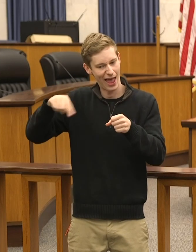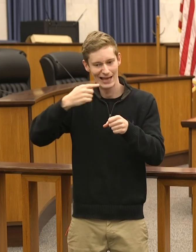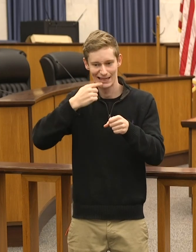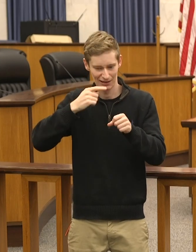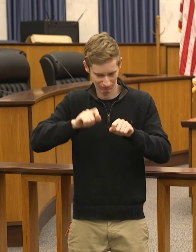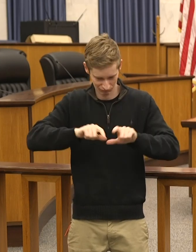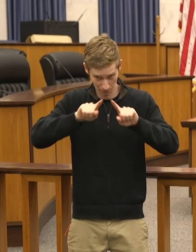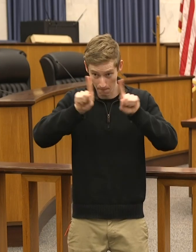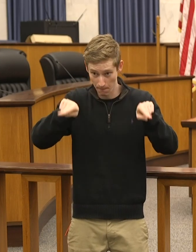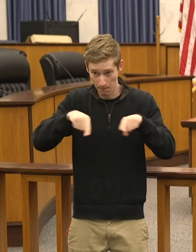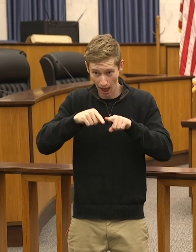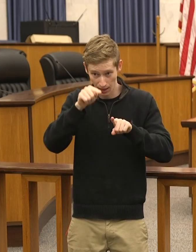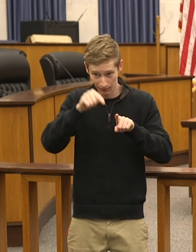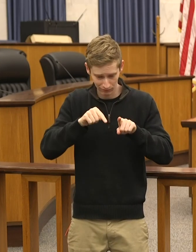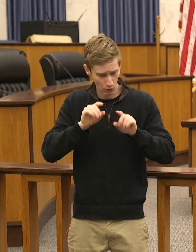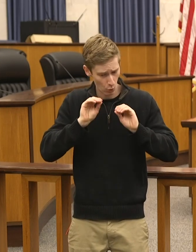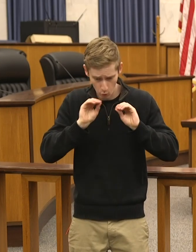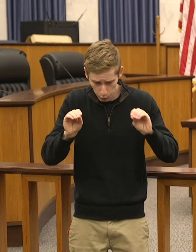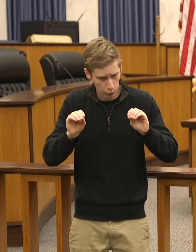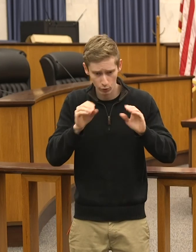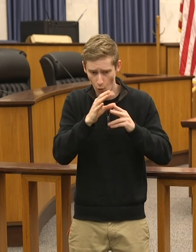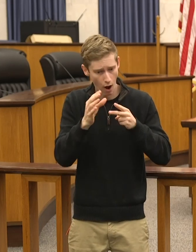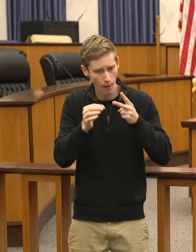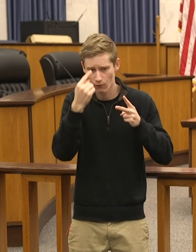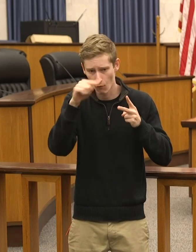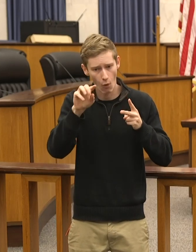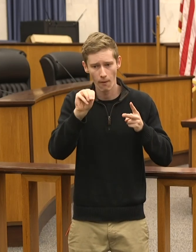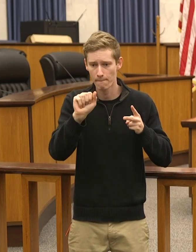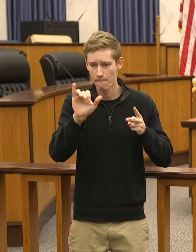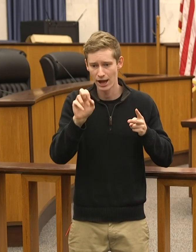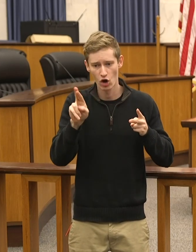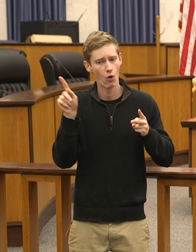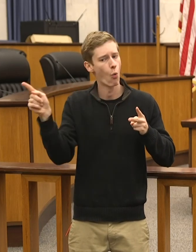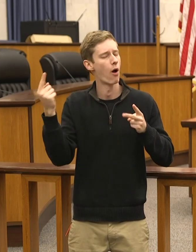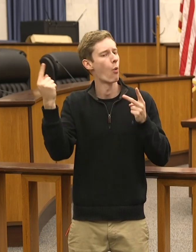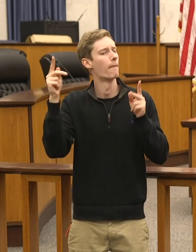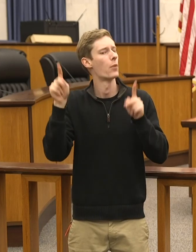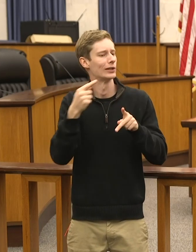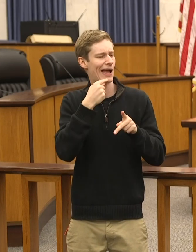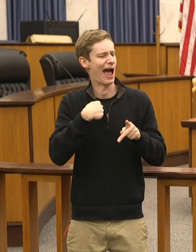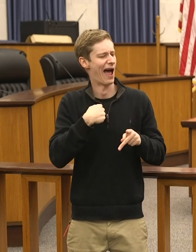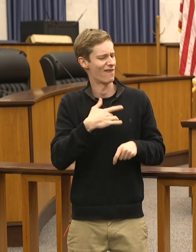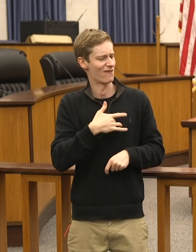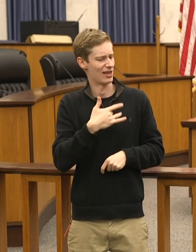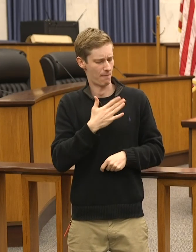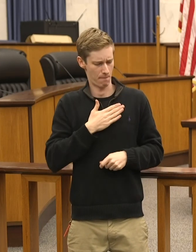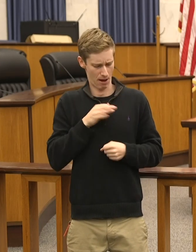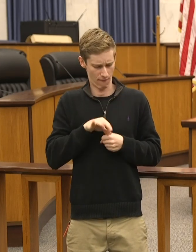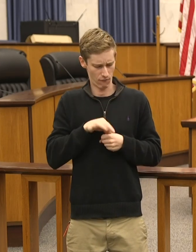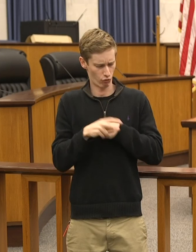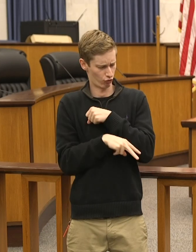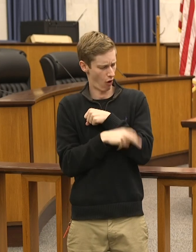on their ballot. Hmm. They had said, one had quoted that they felt like they were robbed, given how close it was at the time with the